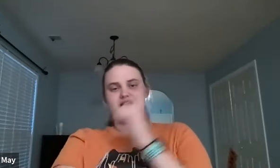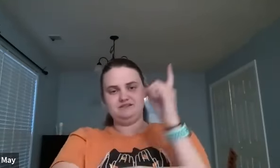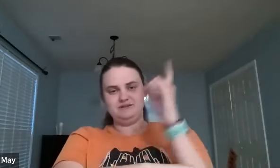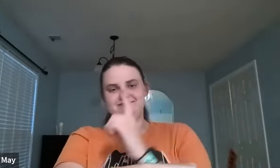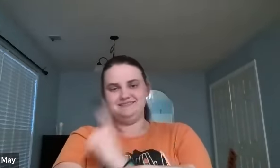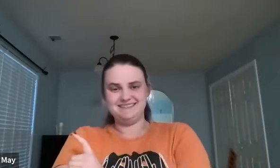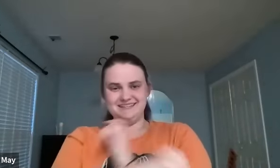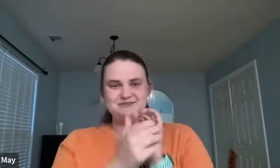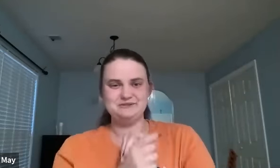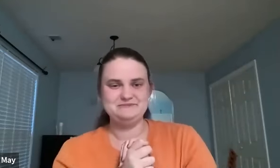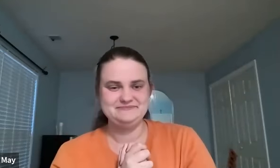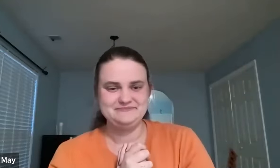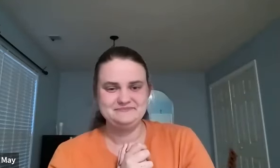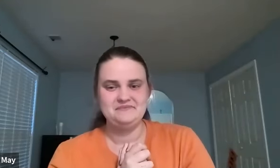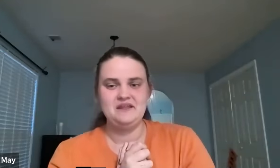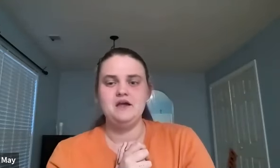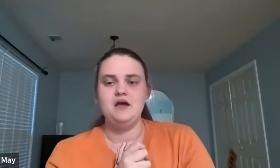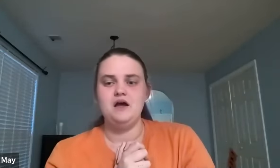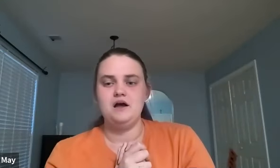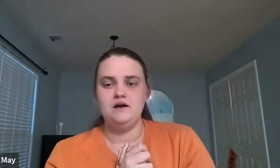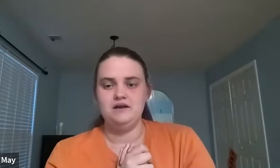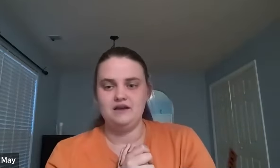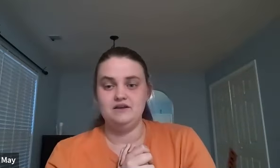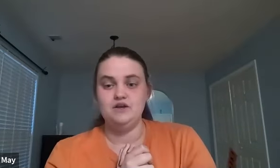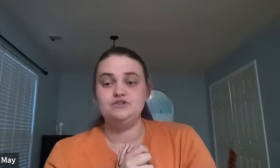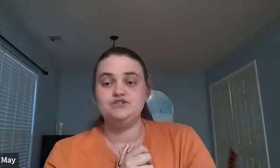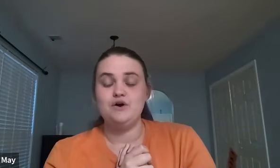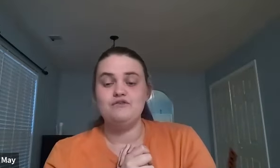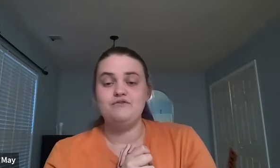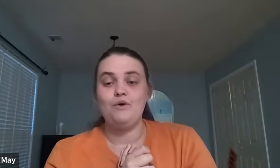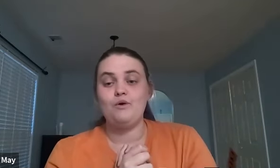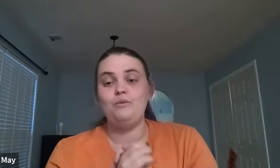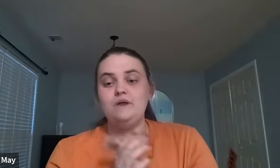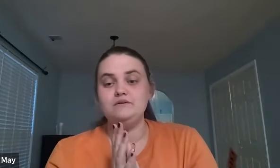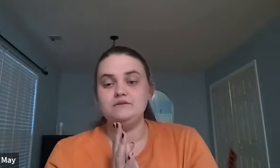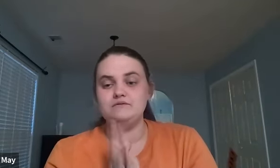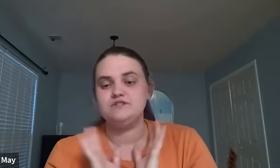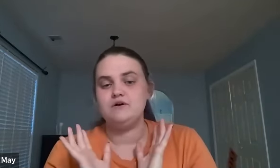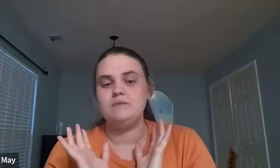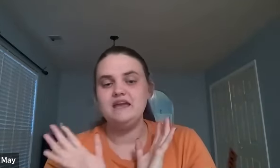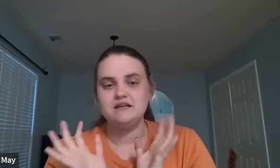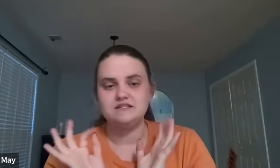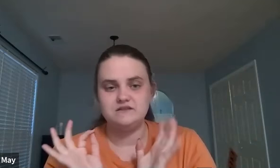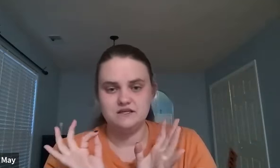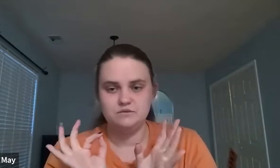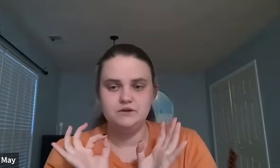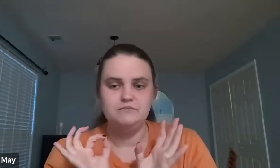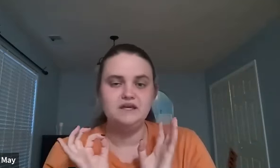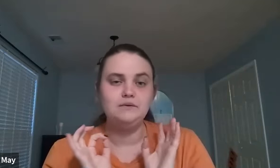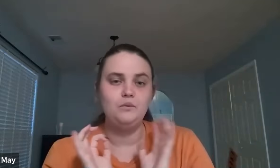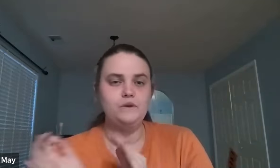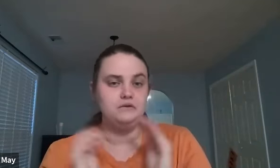dinosaur, dinosaur. Okay. So so let me ask this. When you mean will